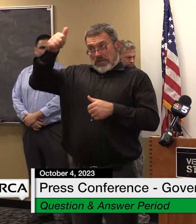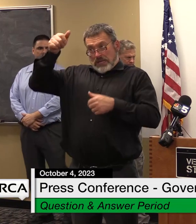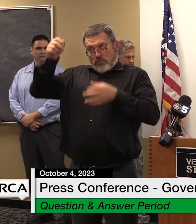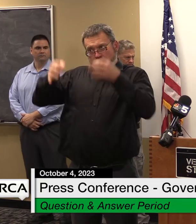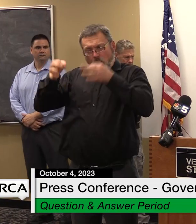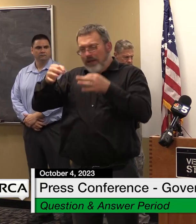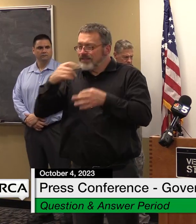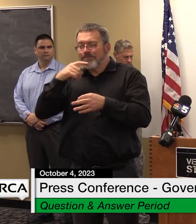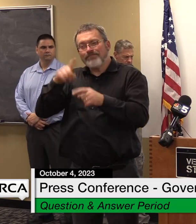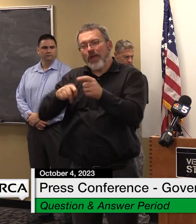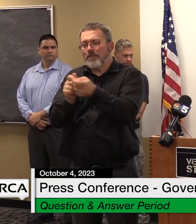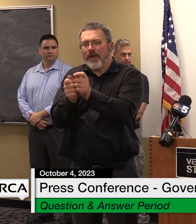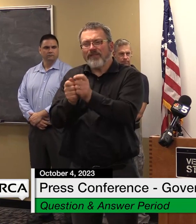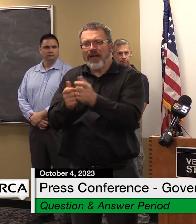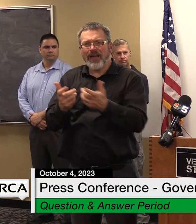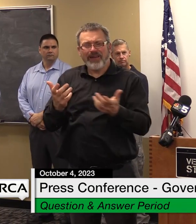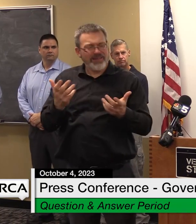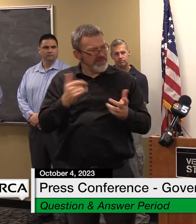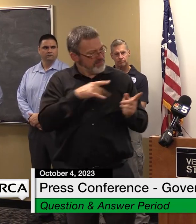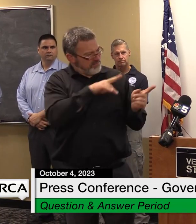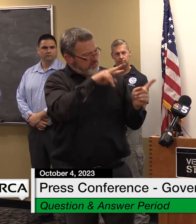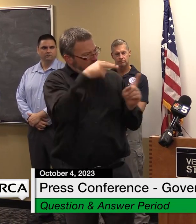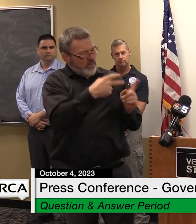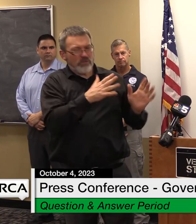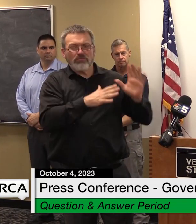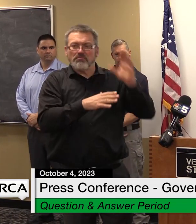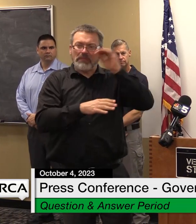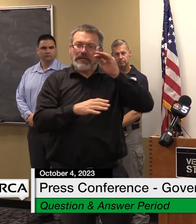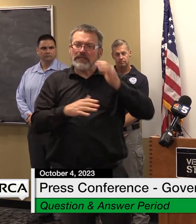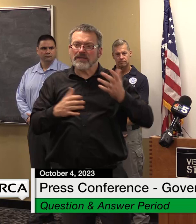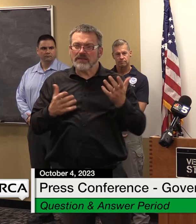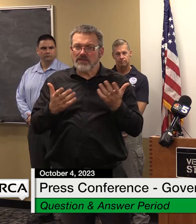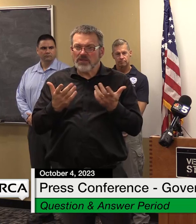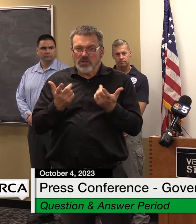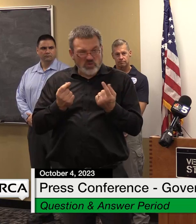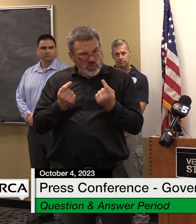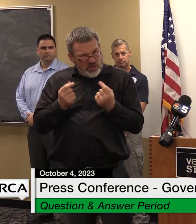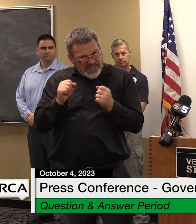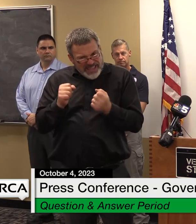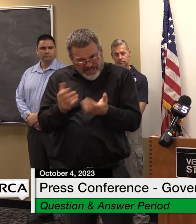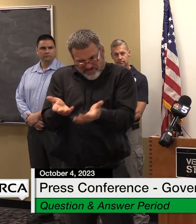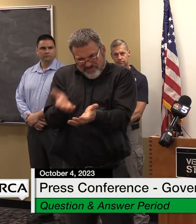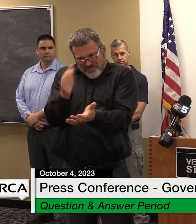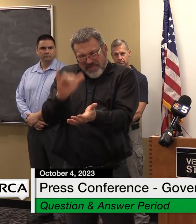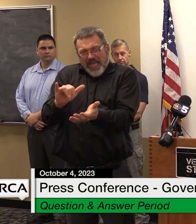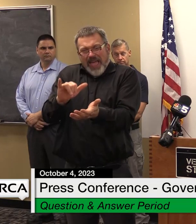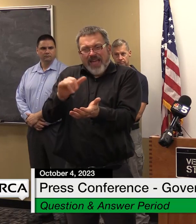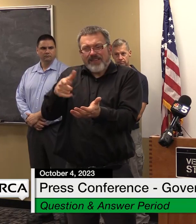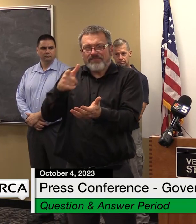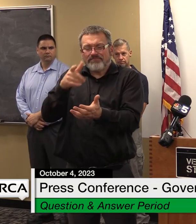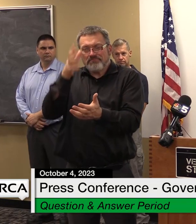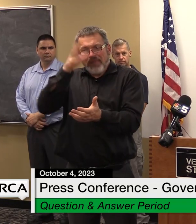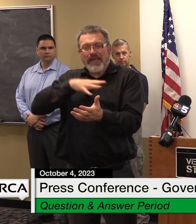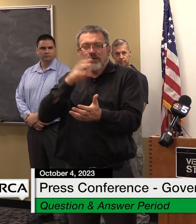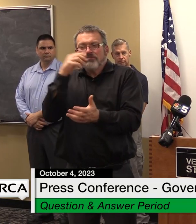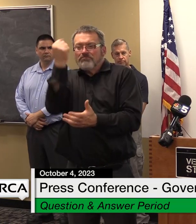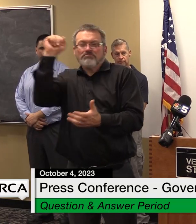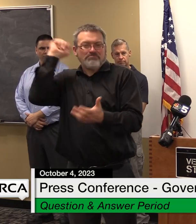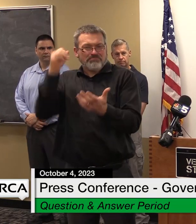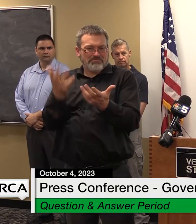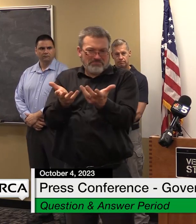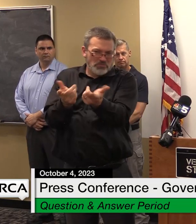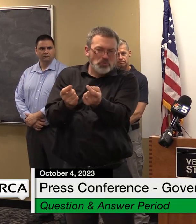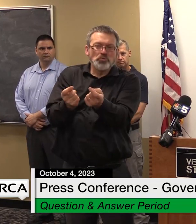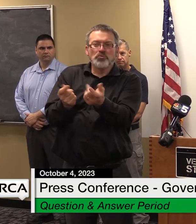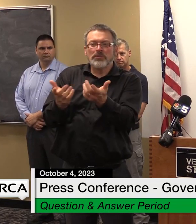I'm just wondering what anybody thinks of this situation, if there's anything else to be done here, if it's just, or what's going on with this. I mean, it looks